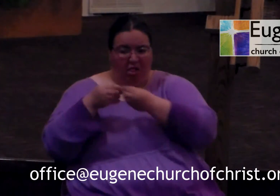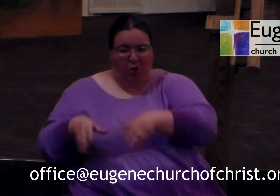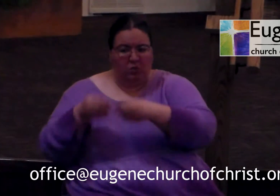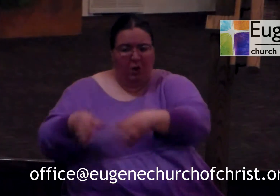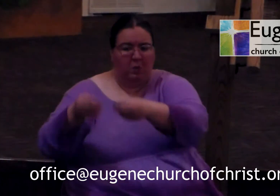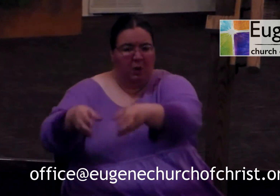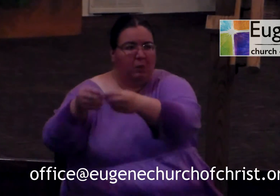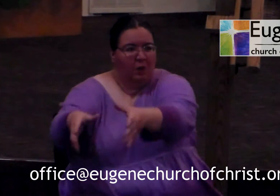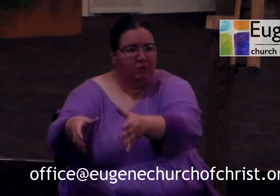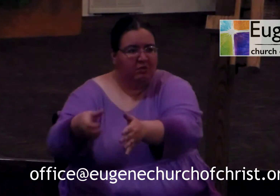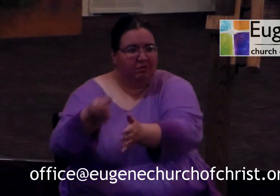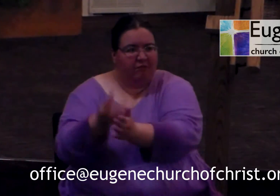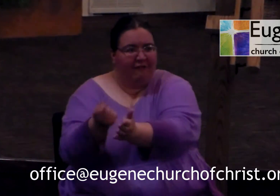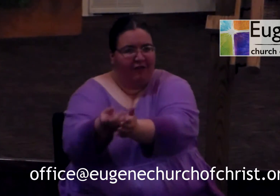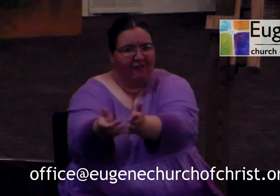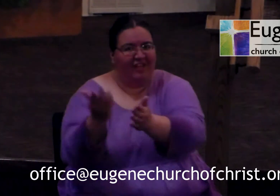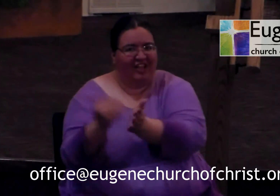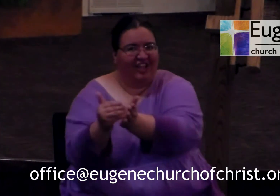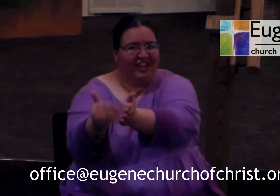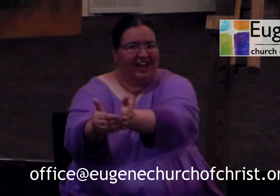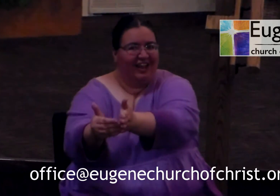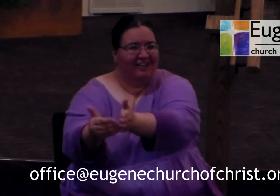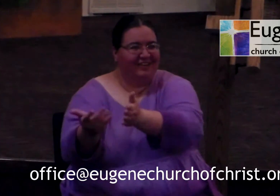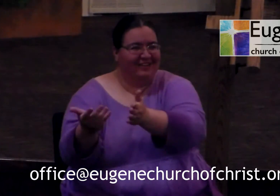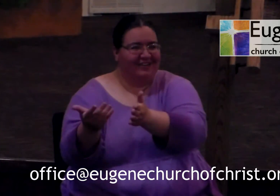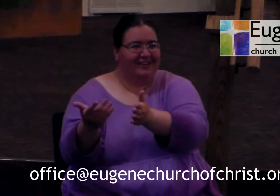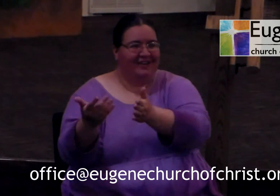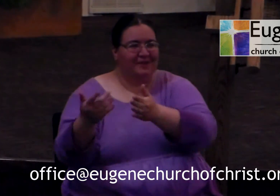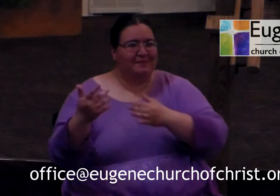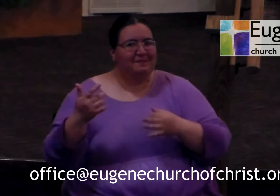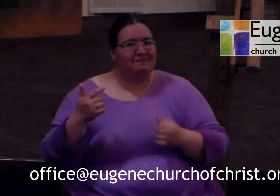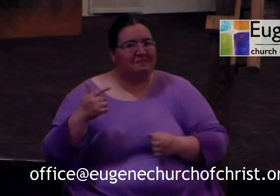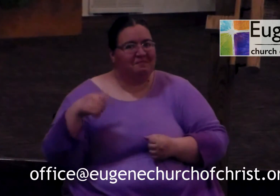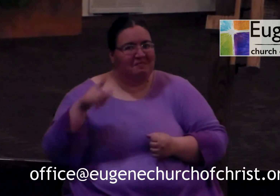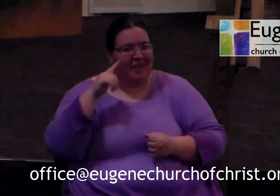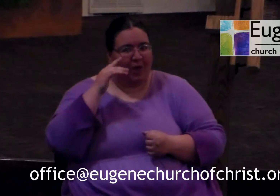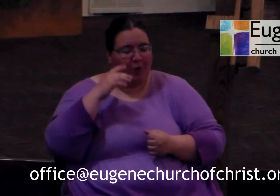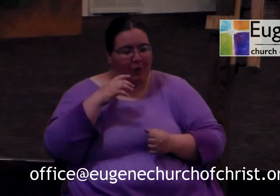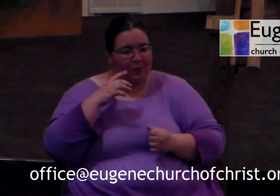You know how many other people feel hopeless in our world that do not have the hope in front of them that we have?